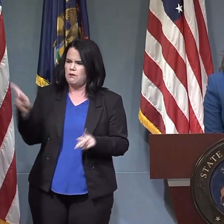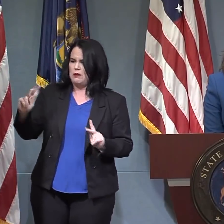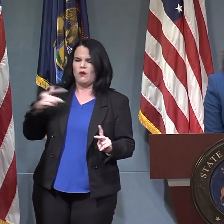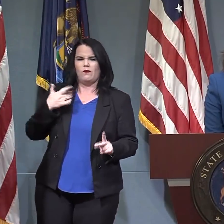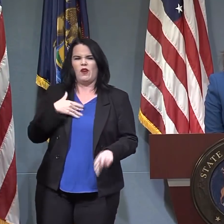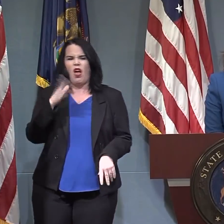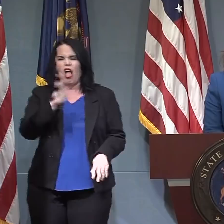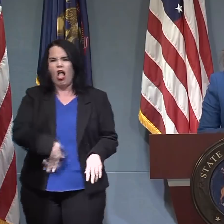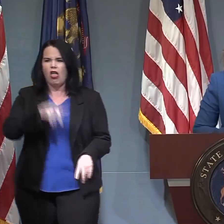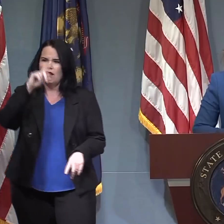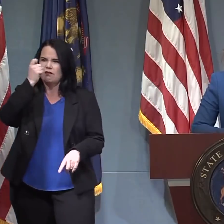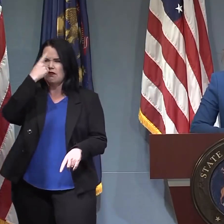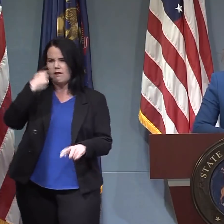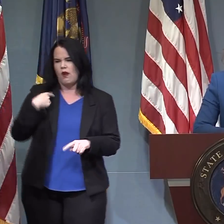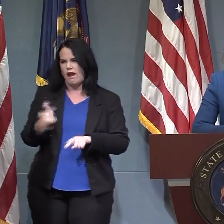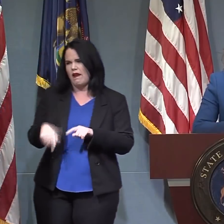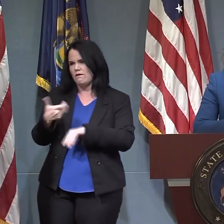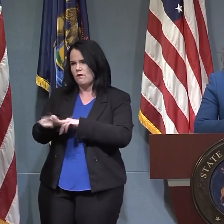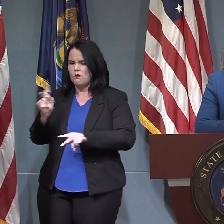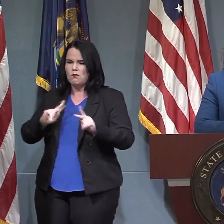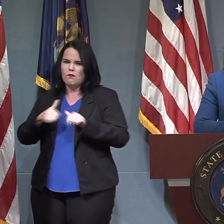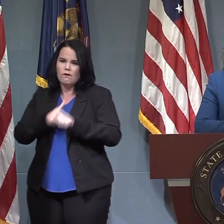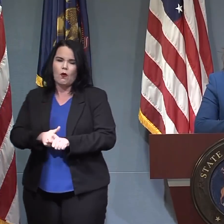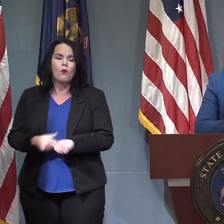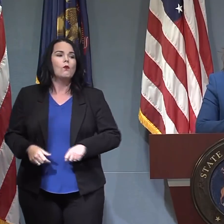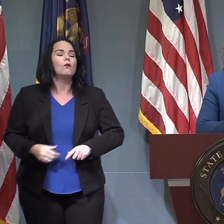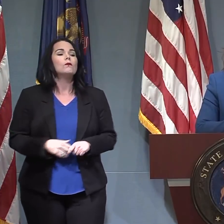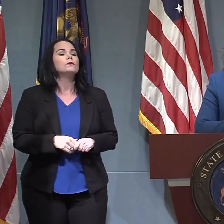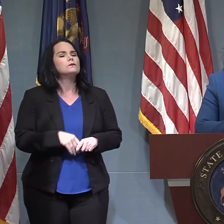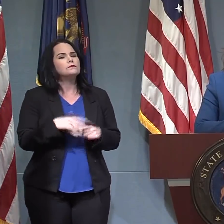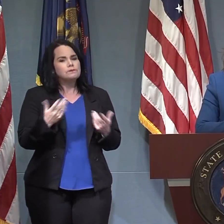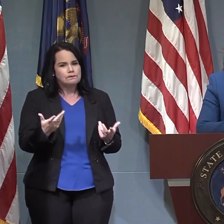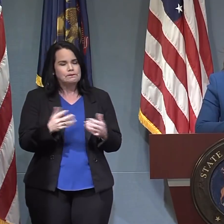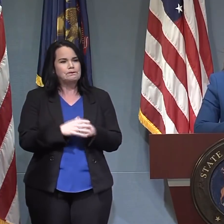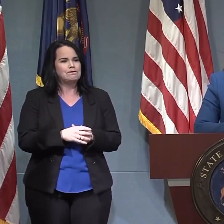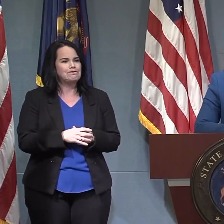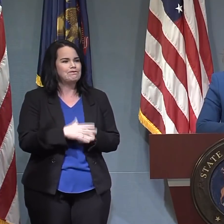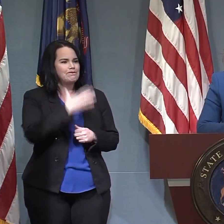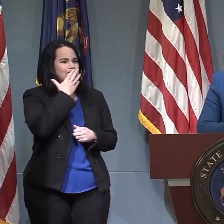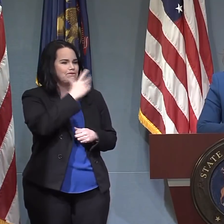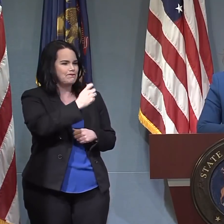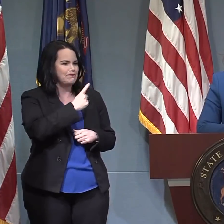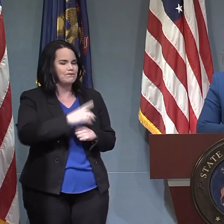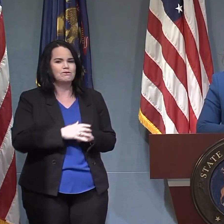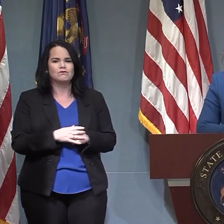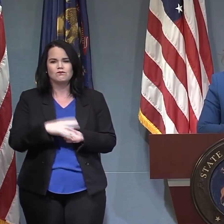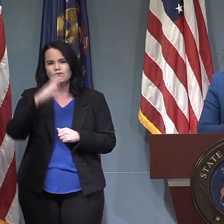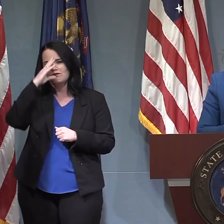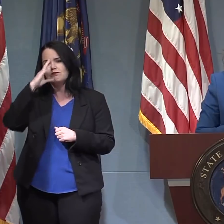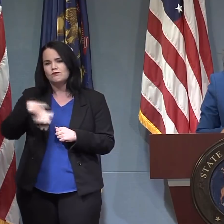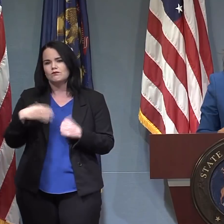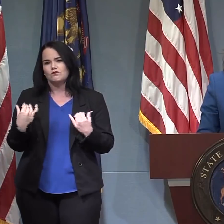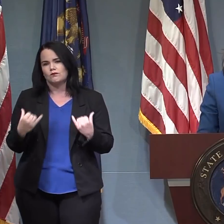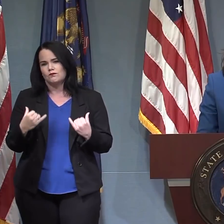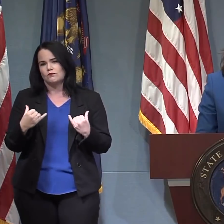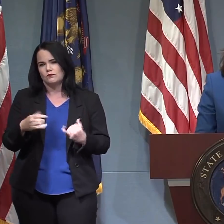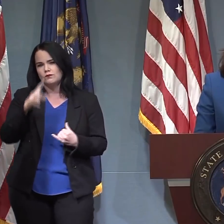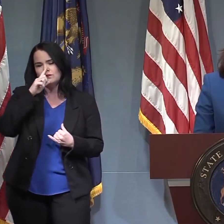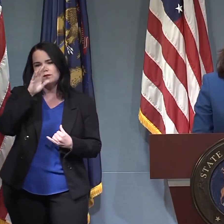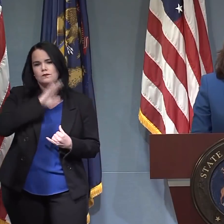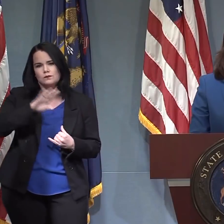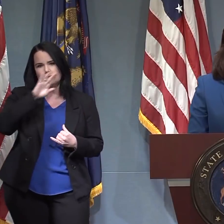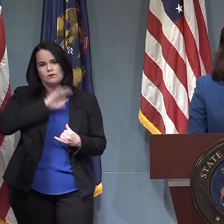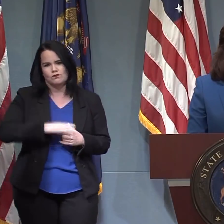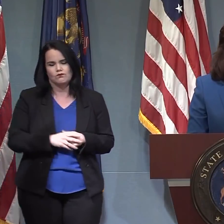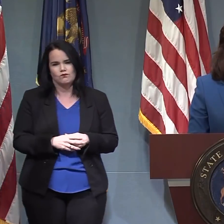Thanks for the question. I first want to start by saying I know how frustrating this can be and tough this can be